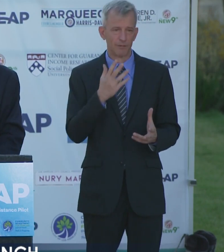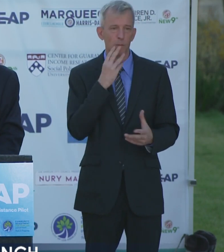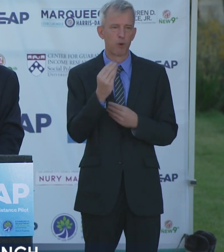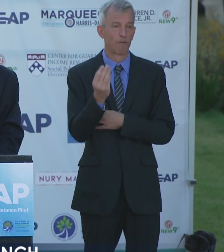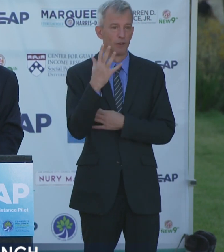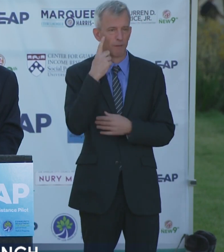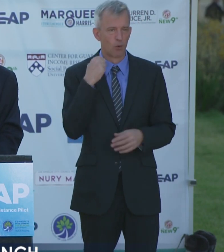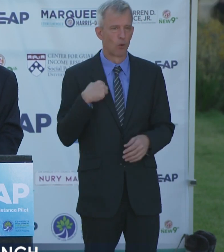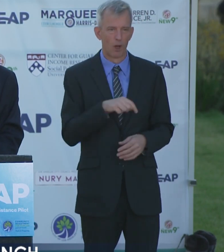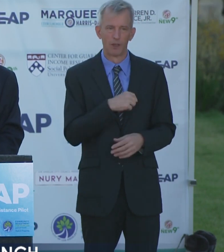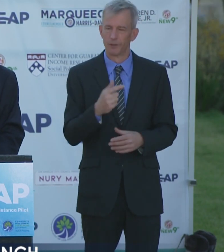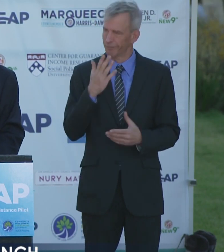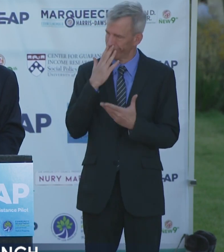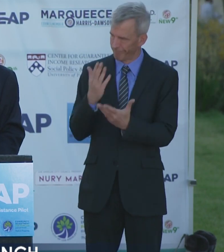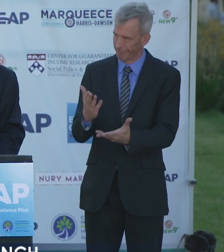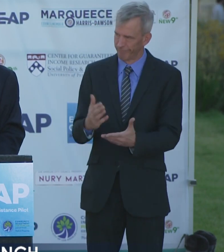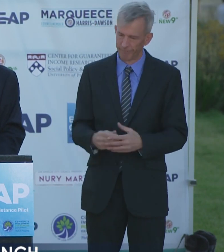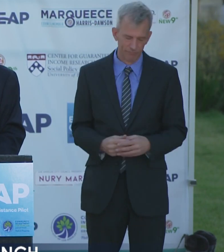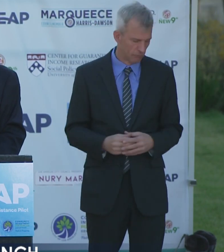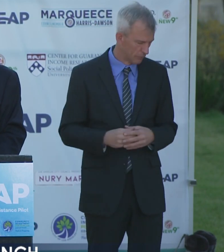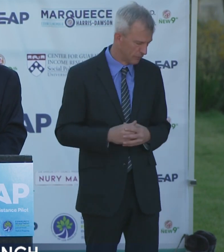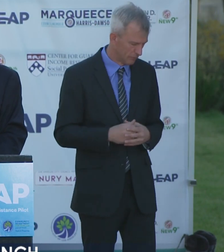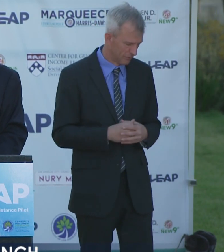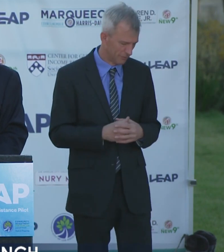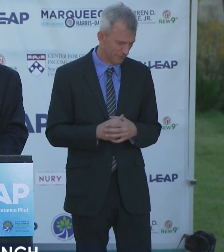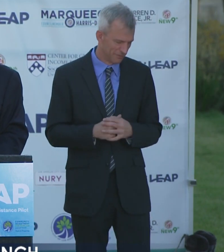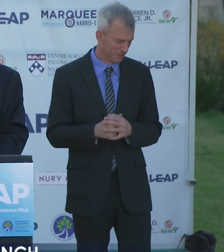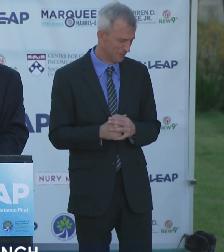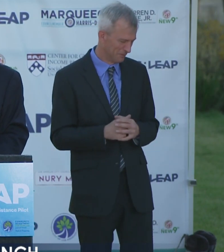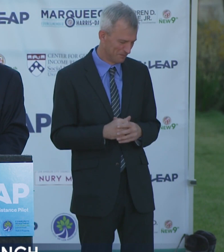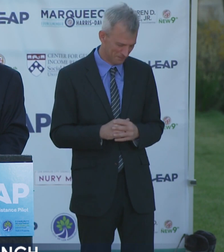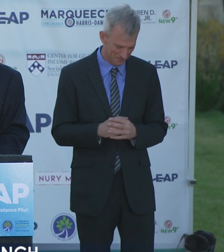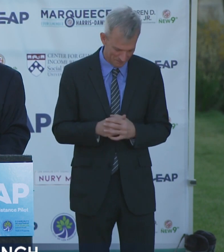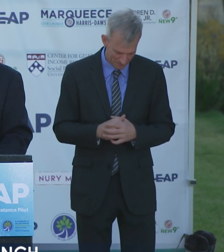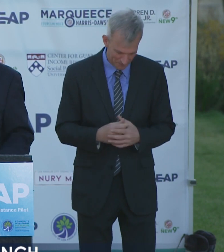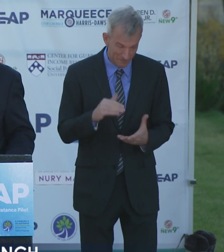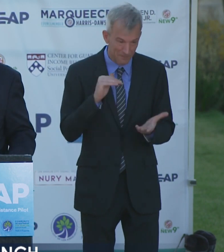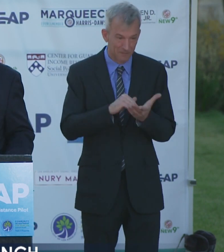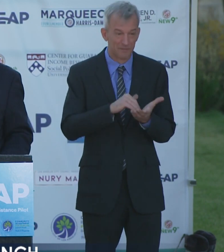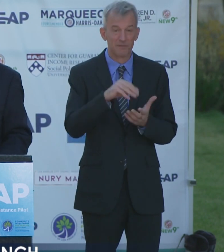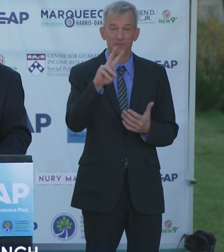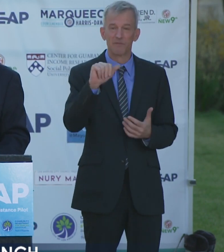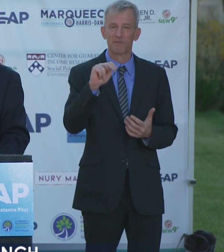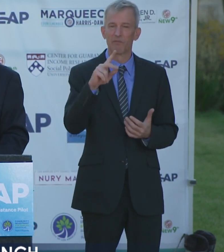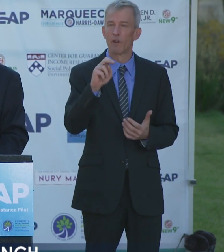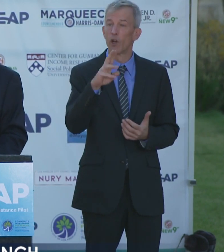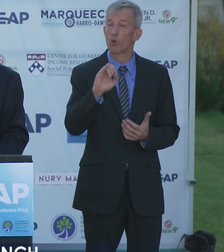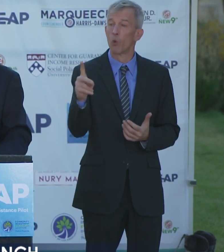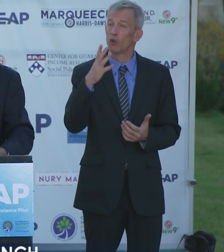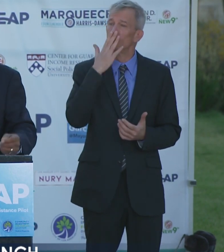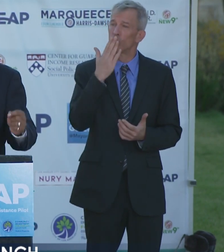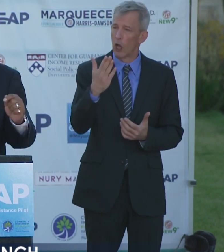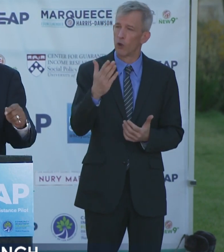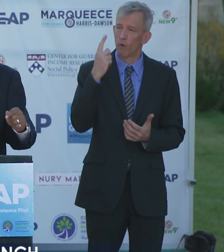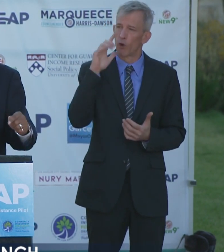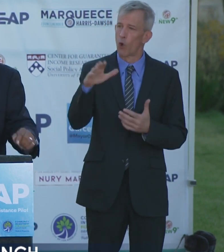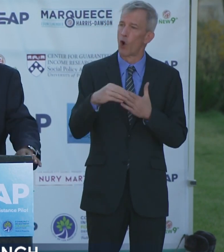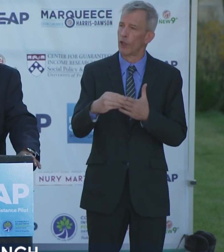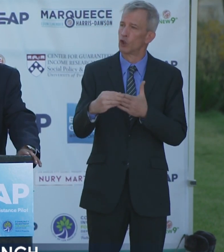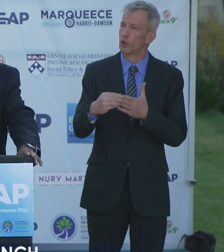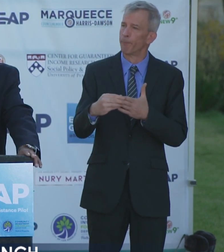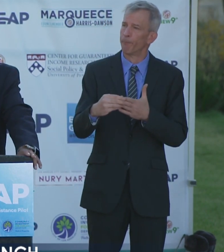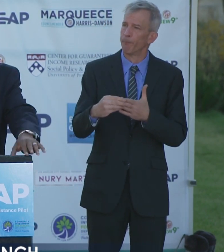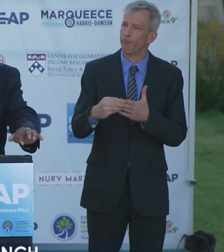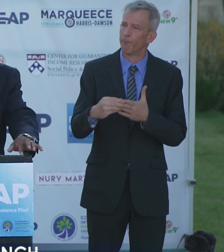us, and we appreciate that. But Dr. Vanderwood, again, I just want to thank you for your leadership. And a note, families